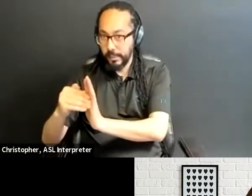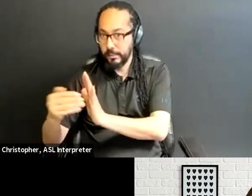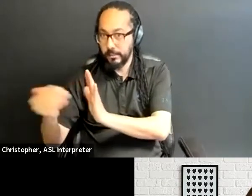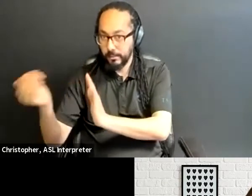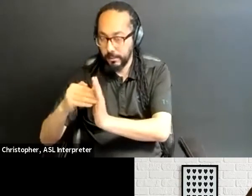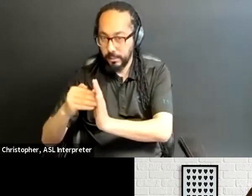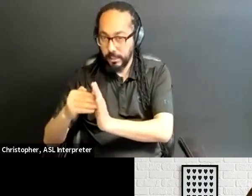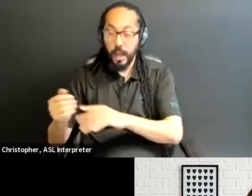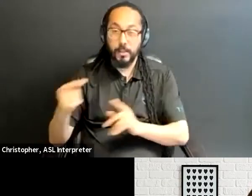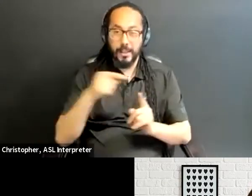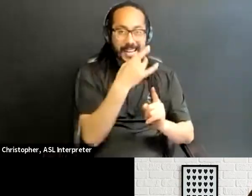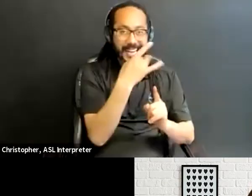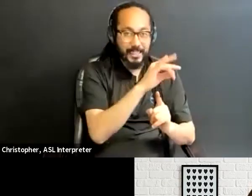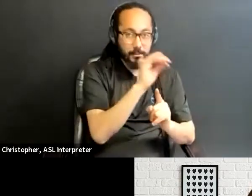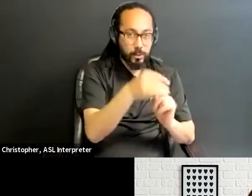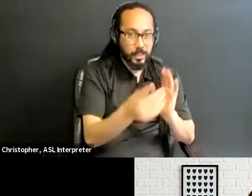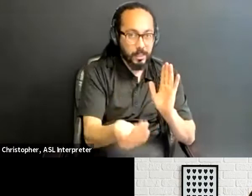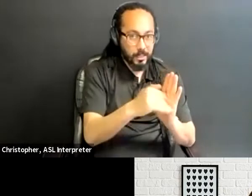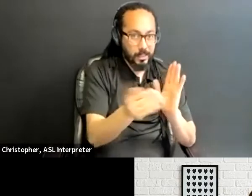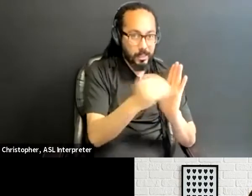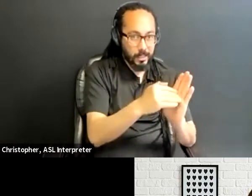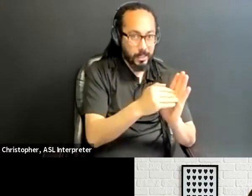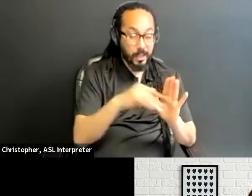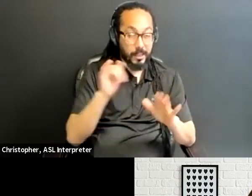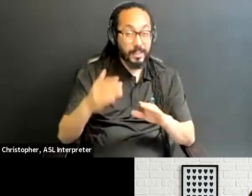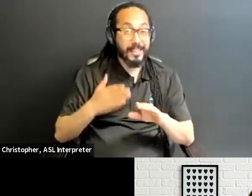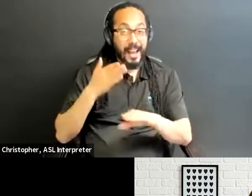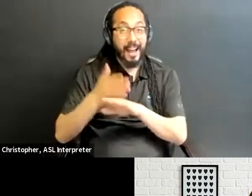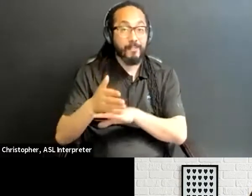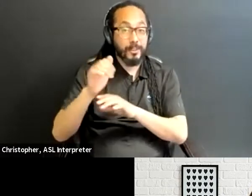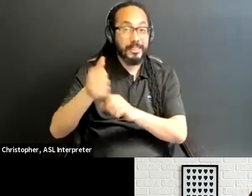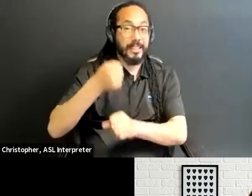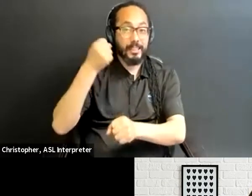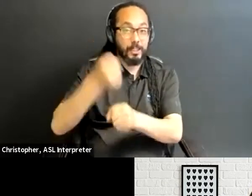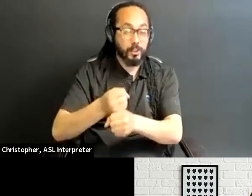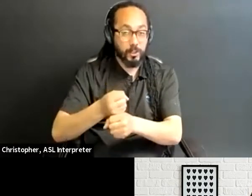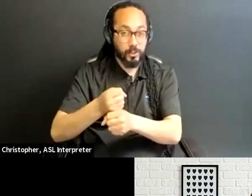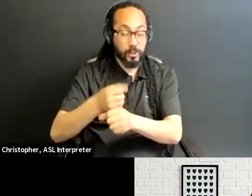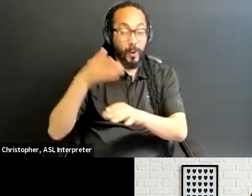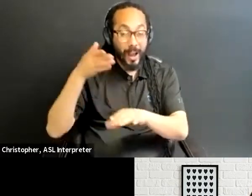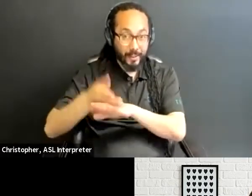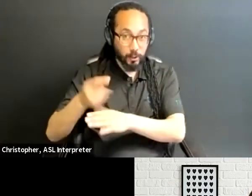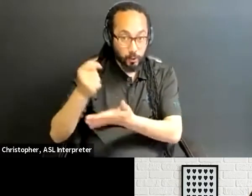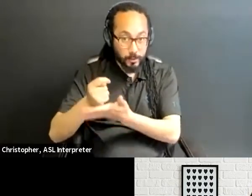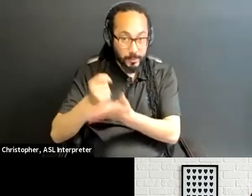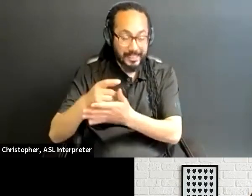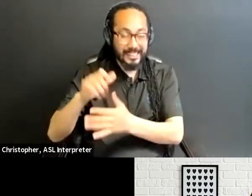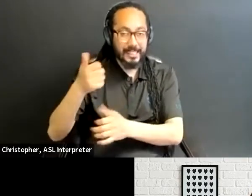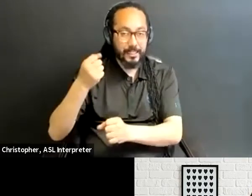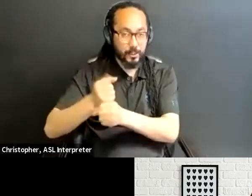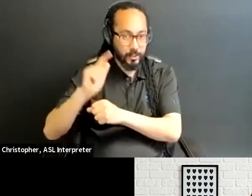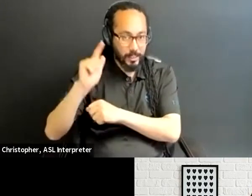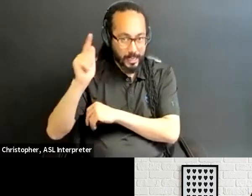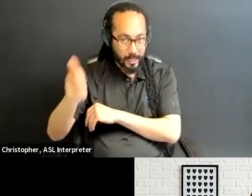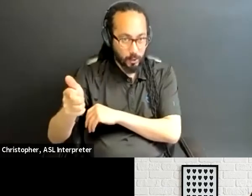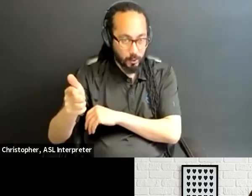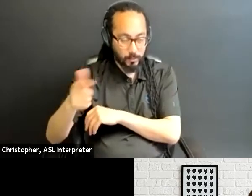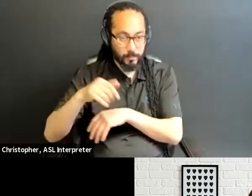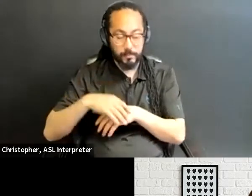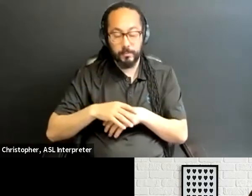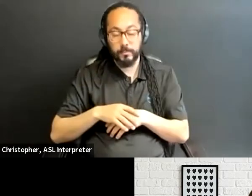the treatment group. And that was after 10 years, so post-treatment after 10 years. They also looked at this same sample